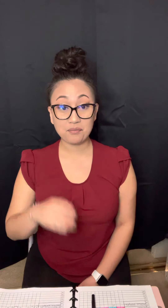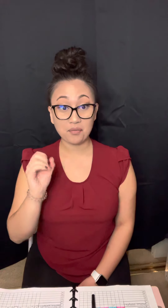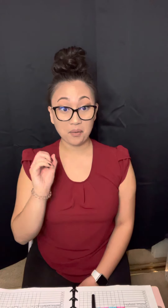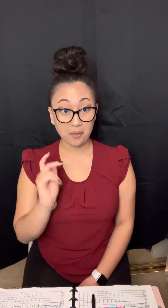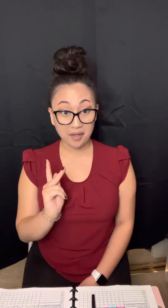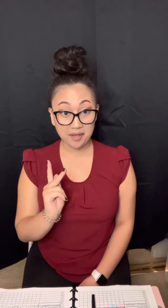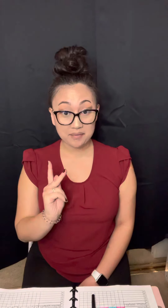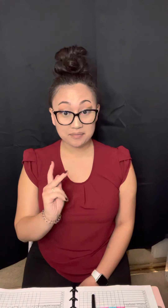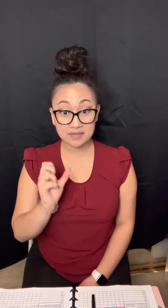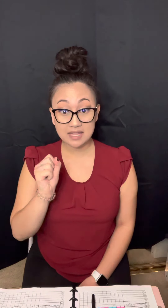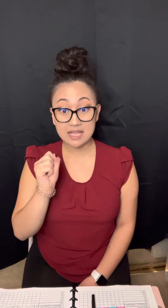Say W.